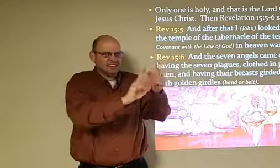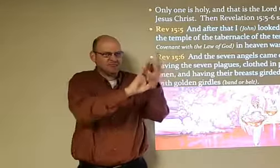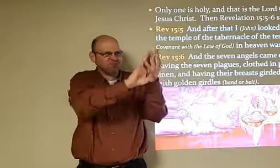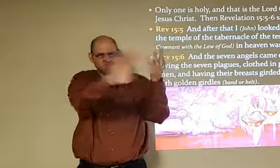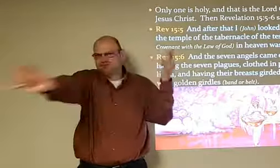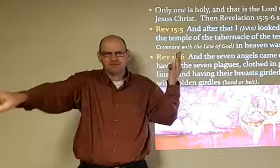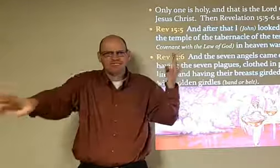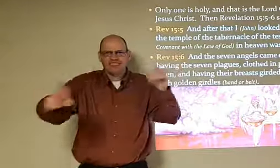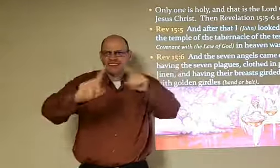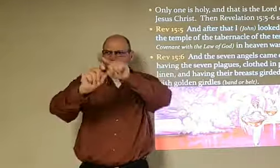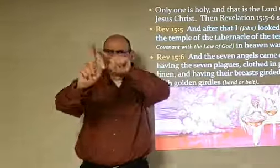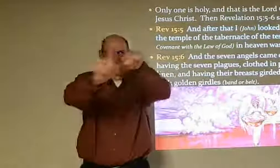different. Different